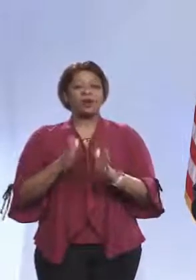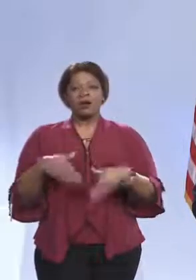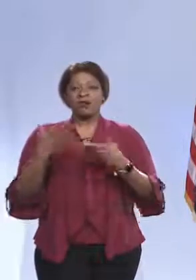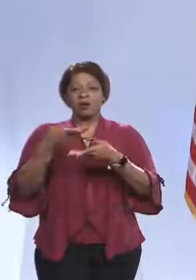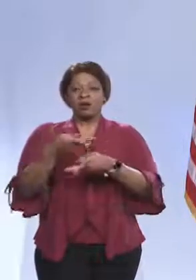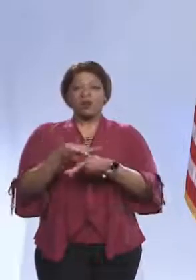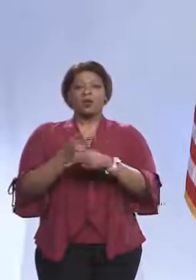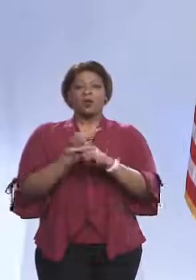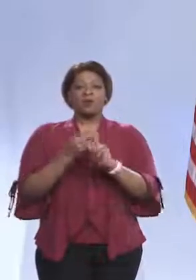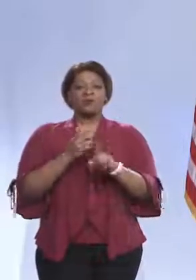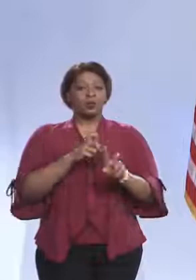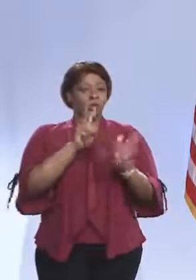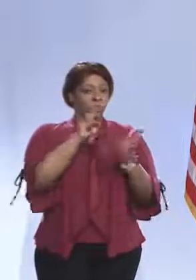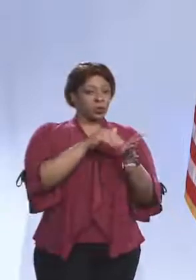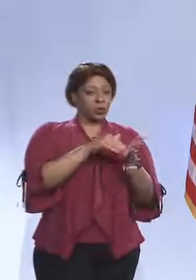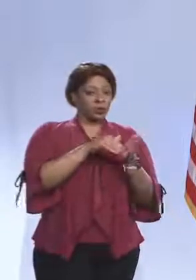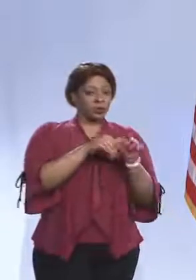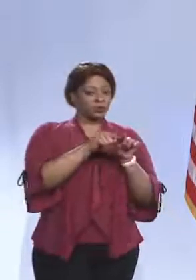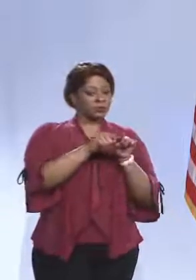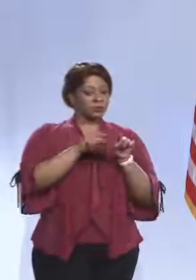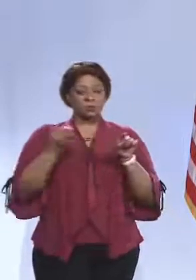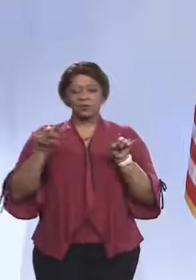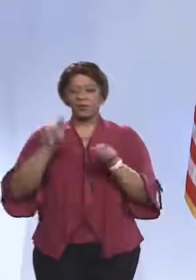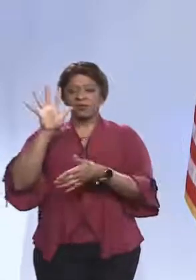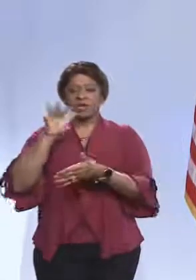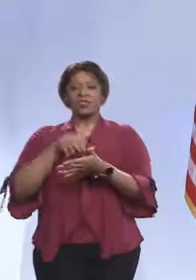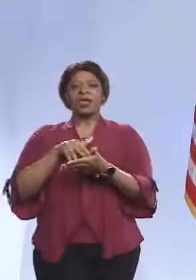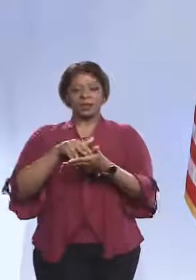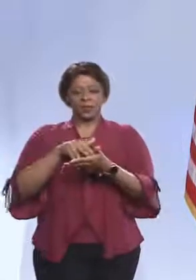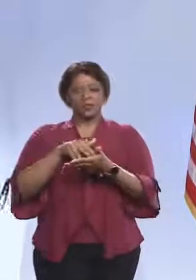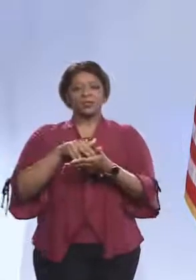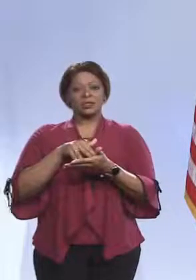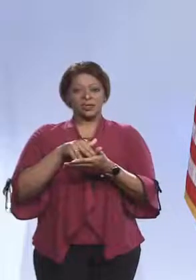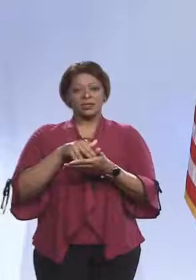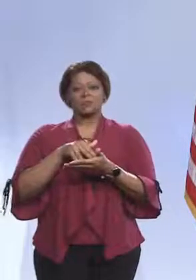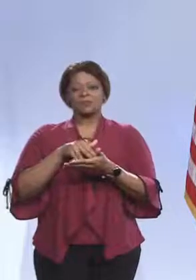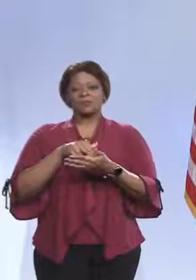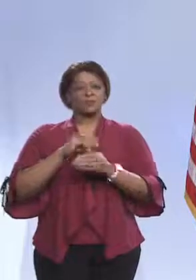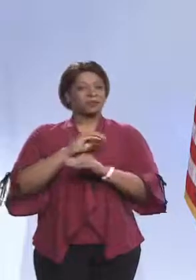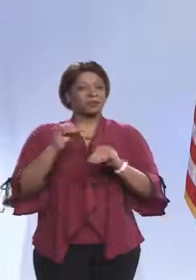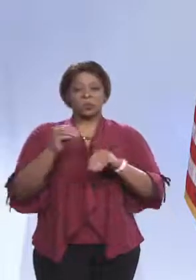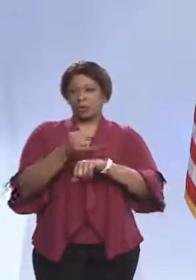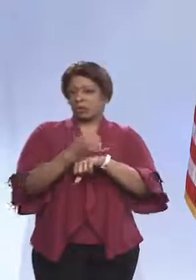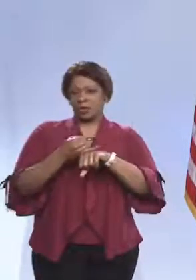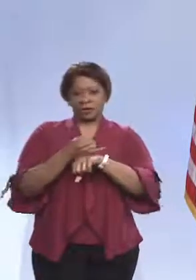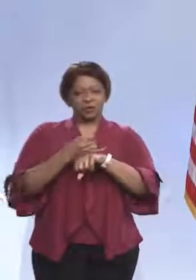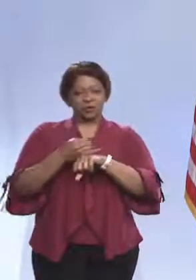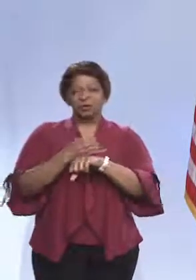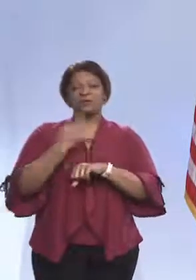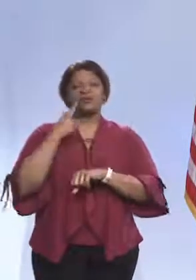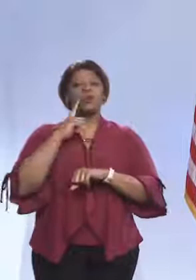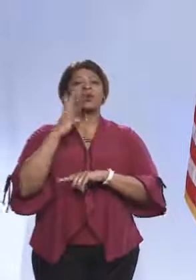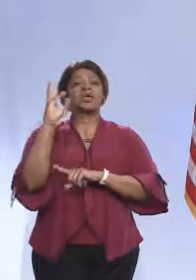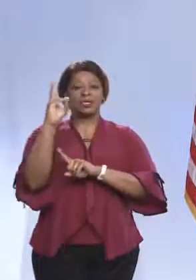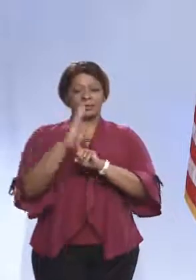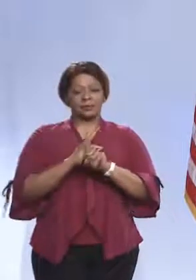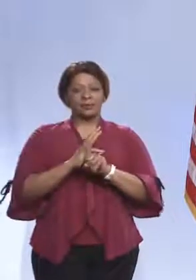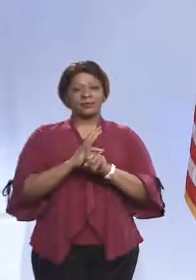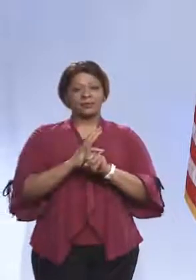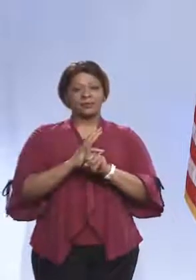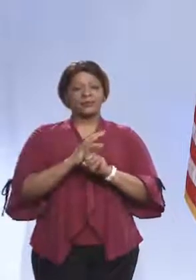loans from $2,000 to $5,000, and there is no interest for 6 months.